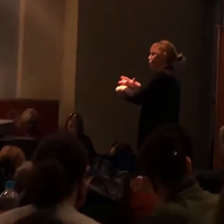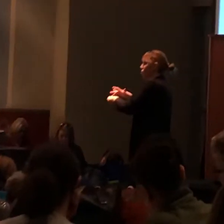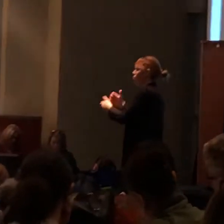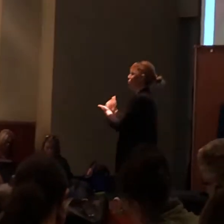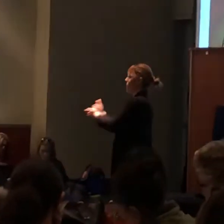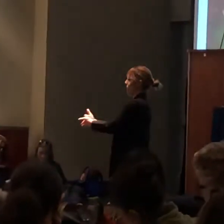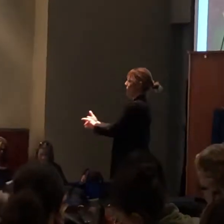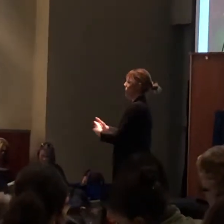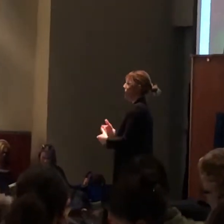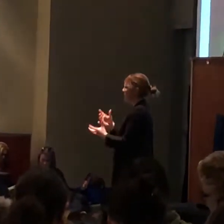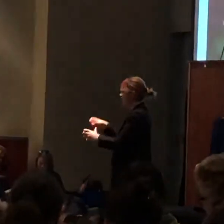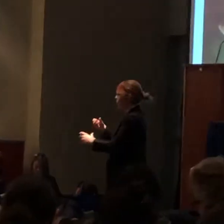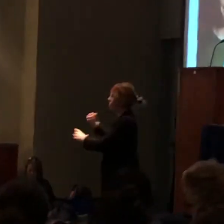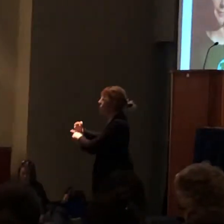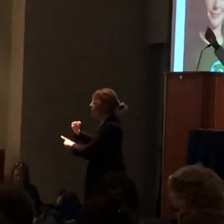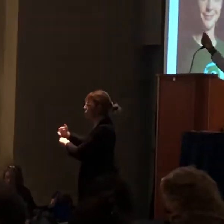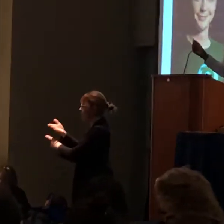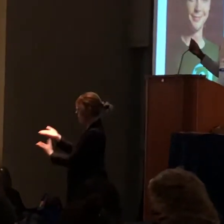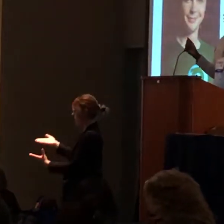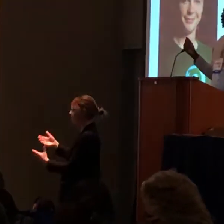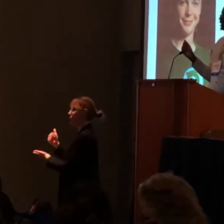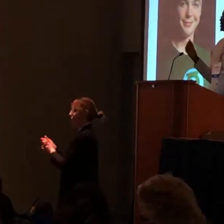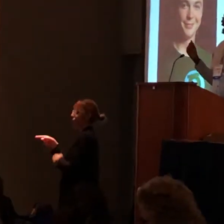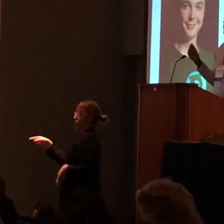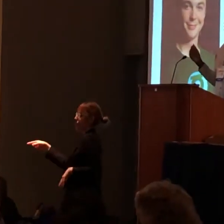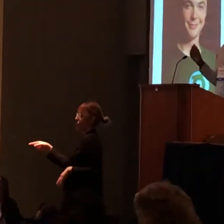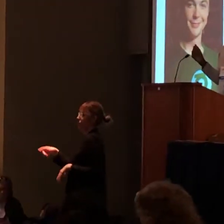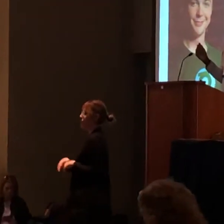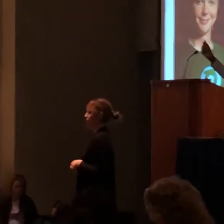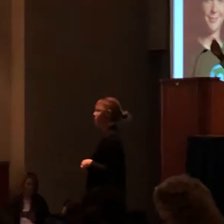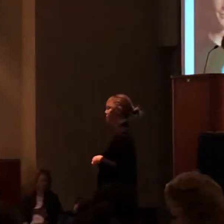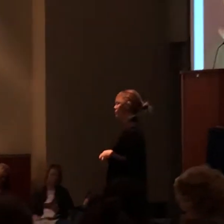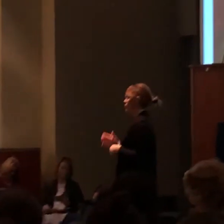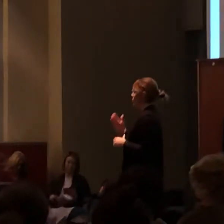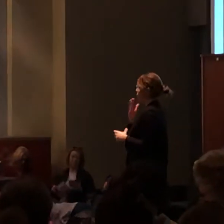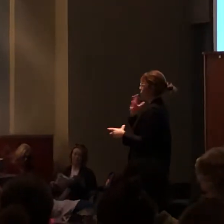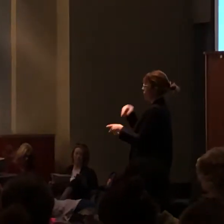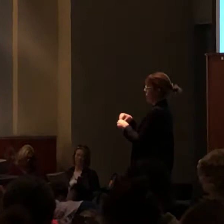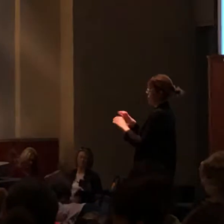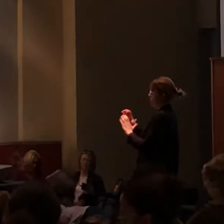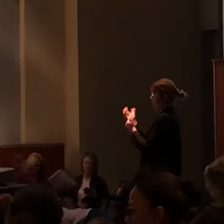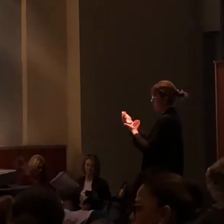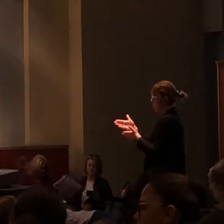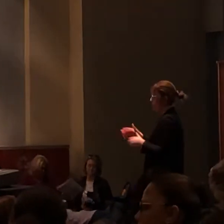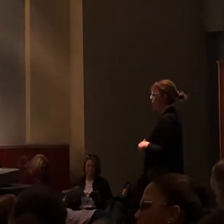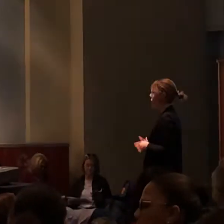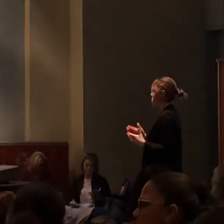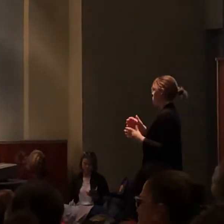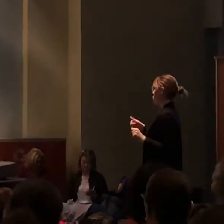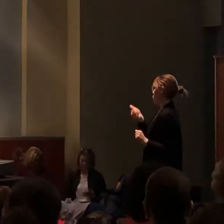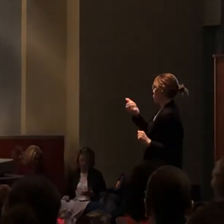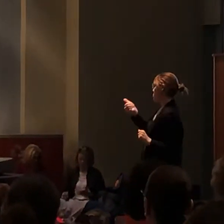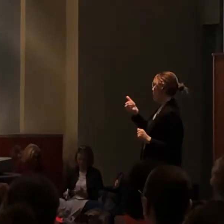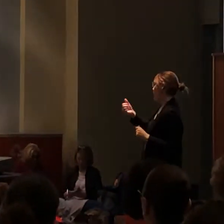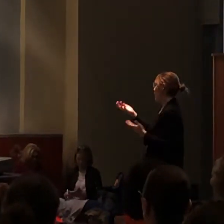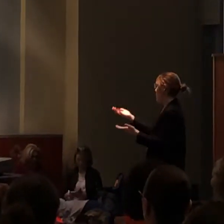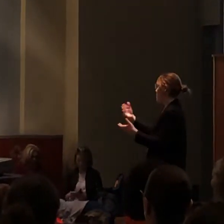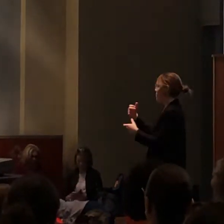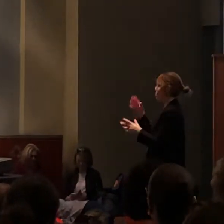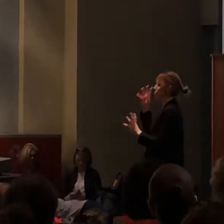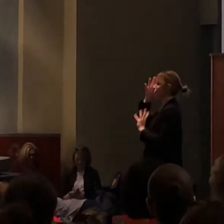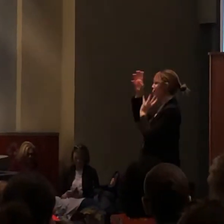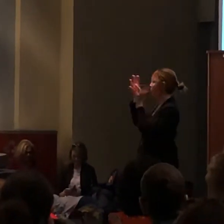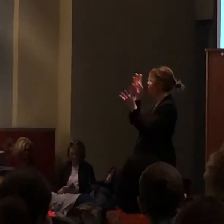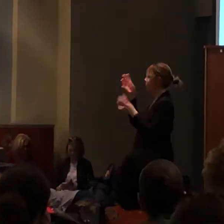need to get some of that punching out. That's a really good thing to have in your classroom. And you can even make it as creative